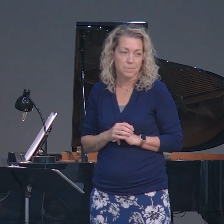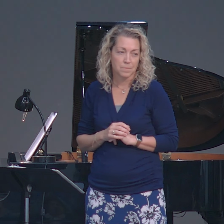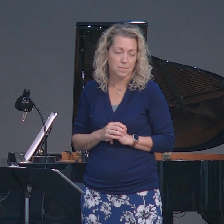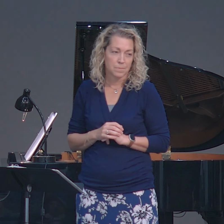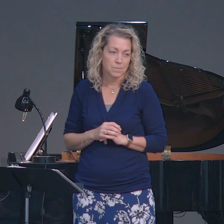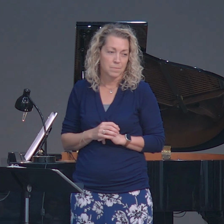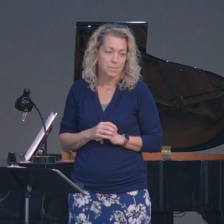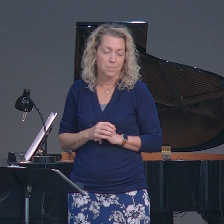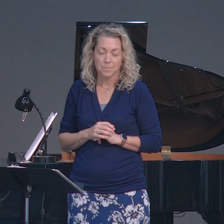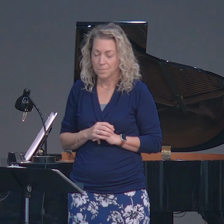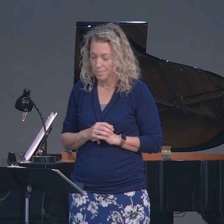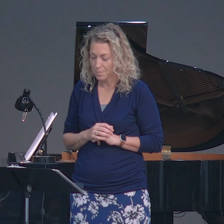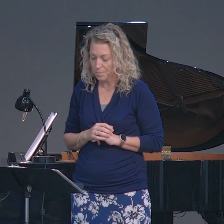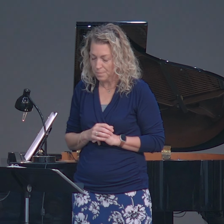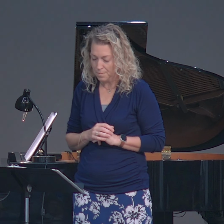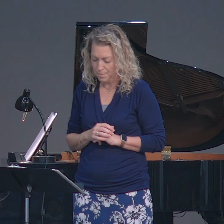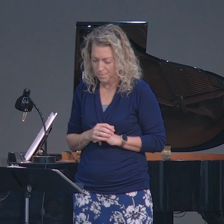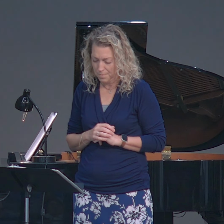Let's pray.